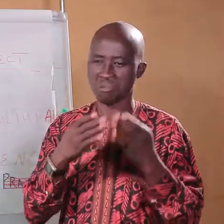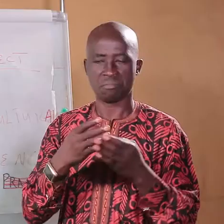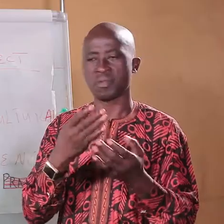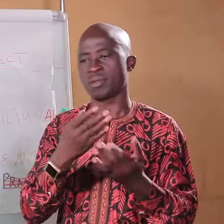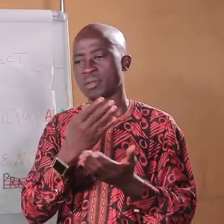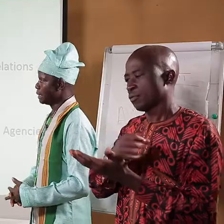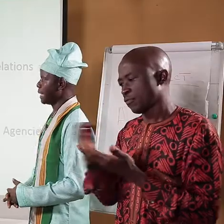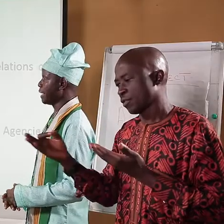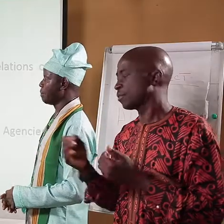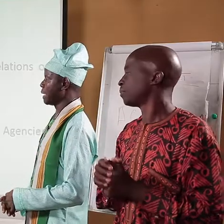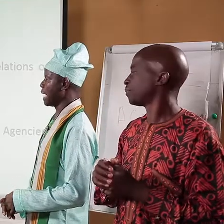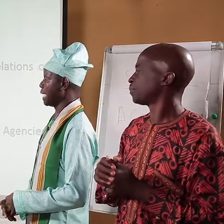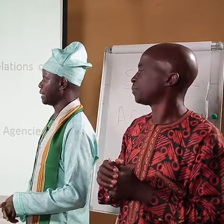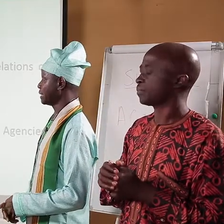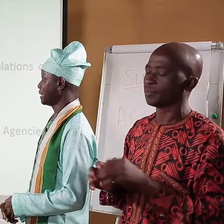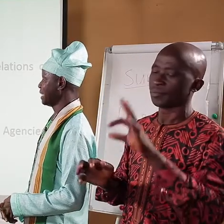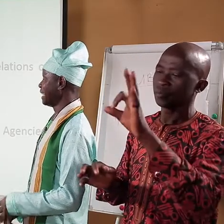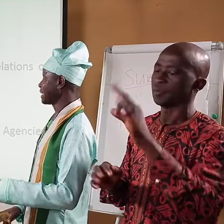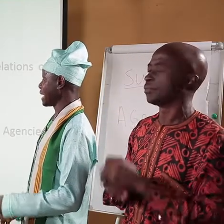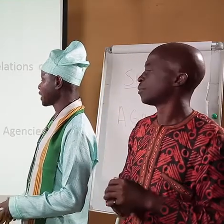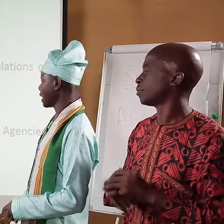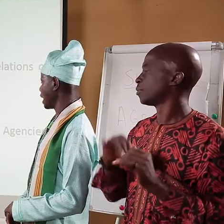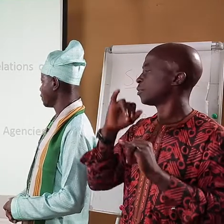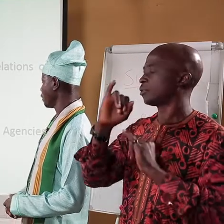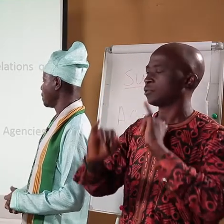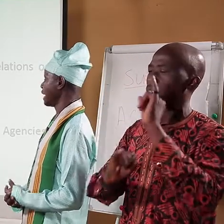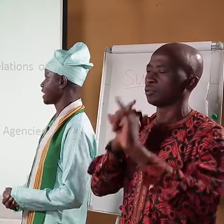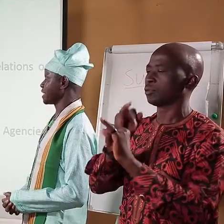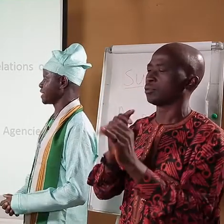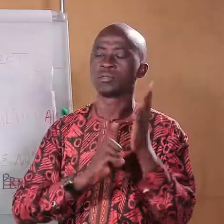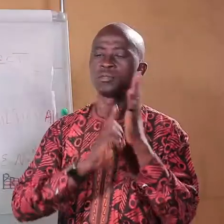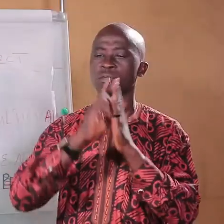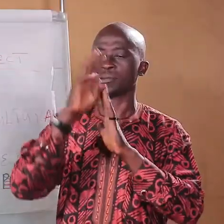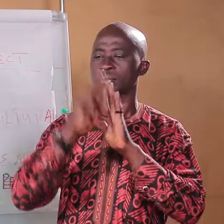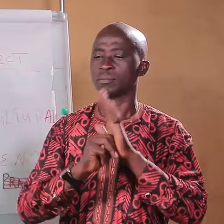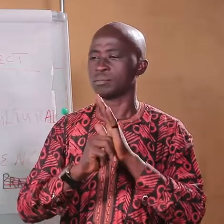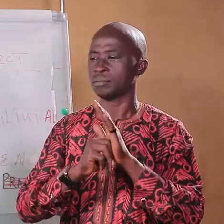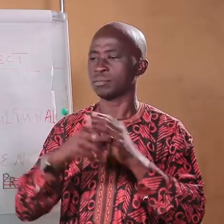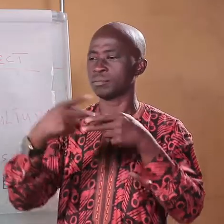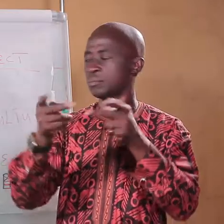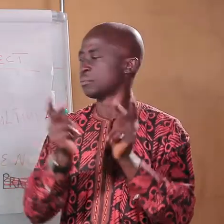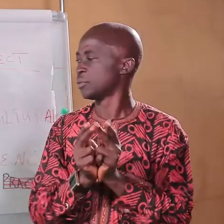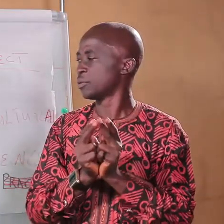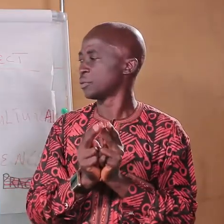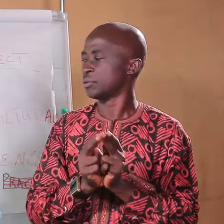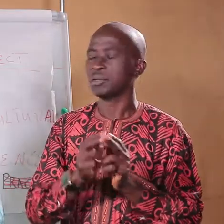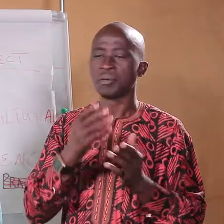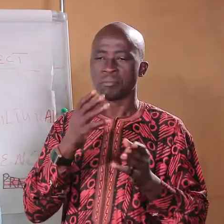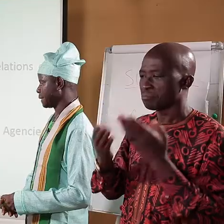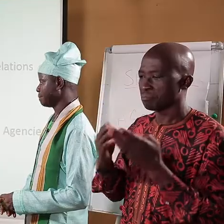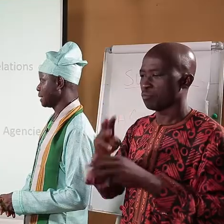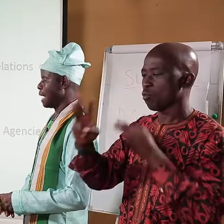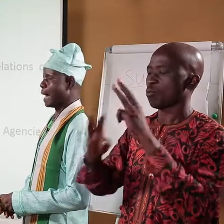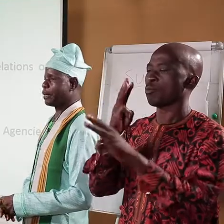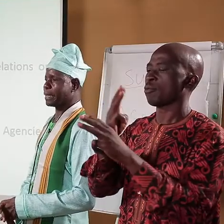failures. Then number 9, international development agencies, example, World